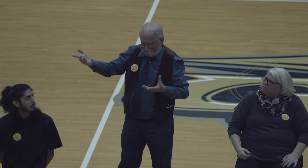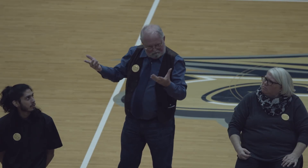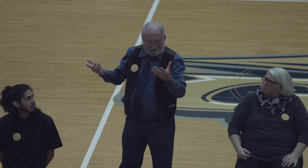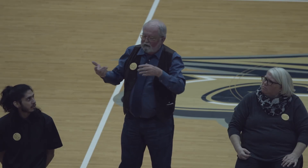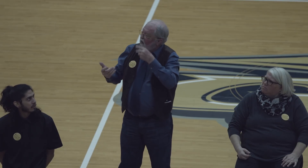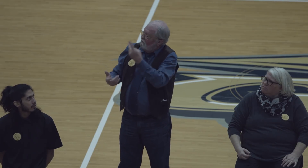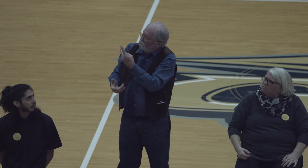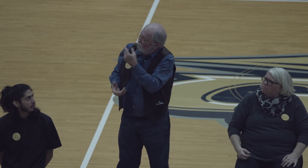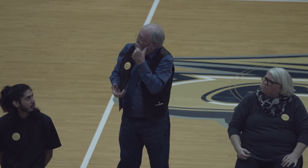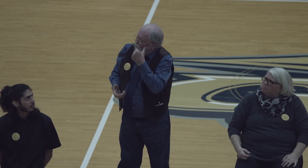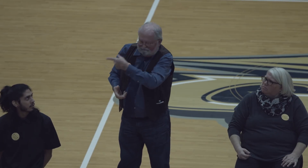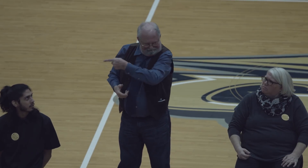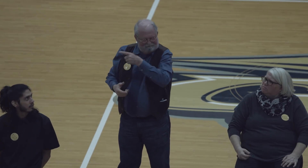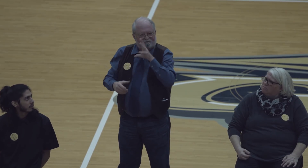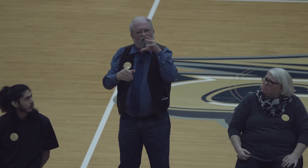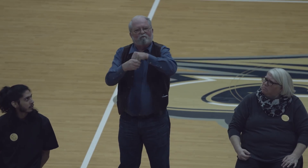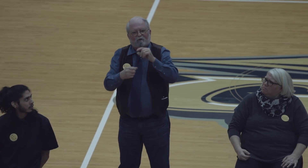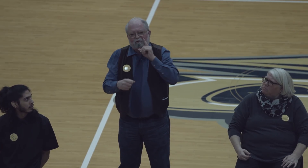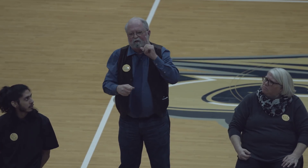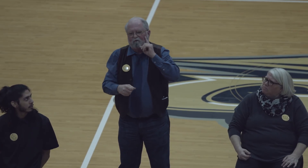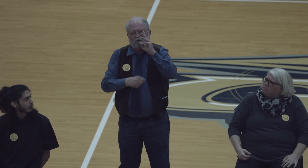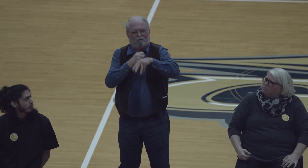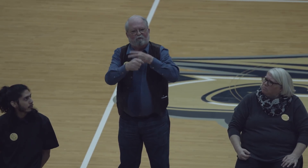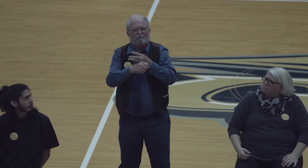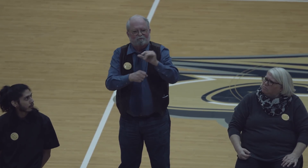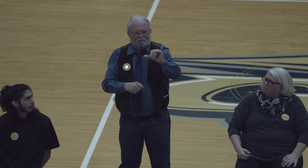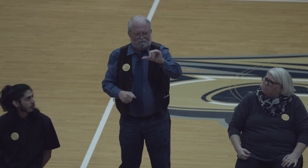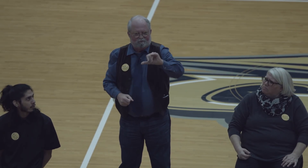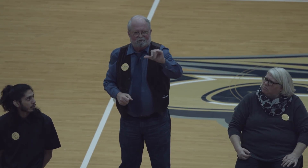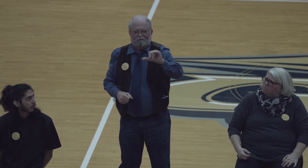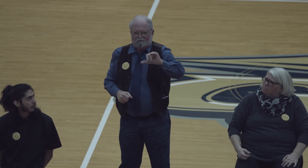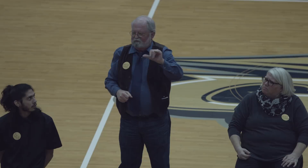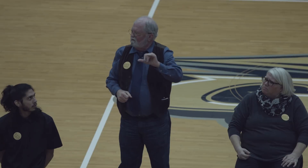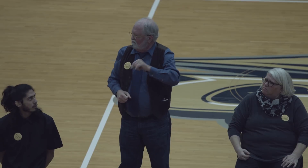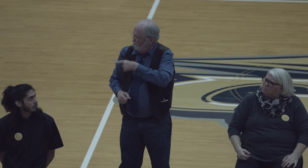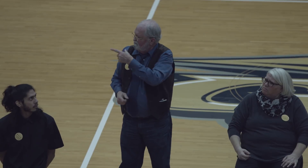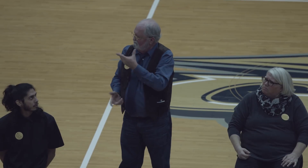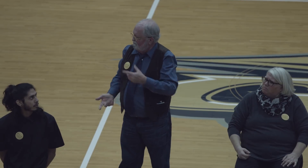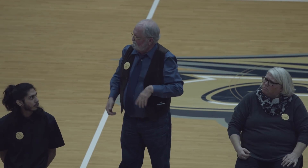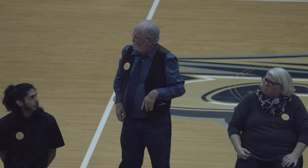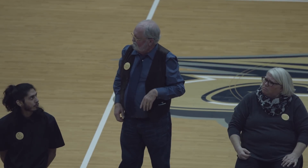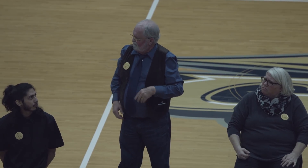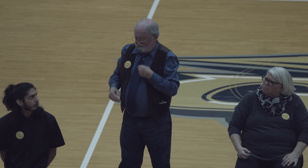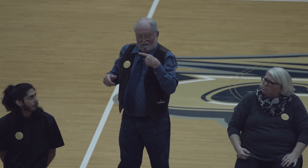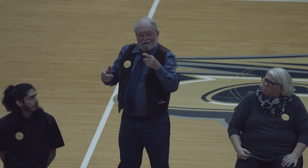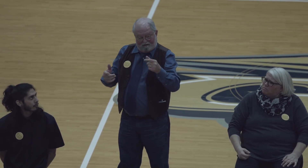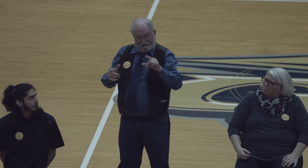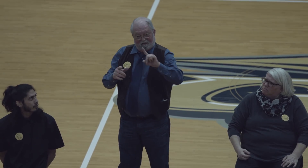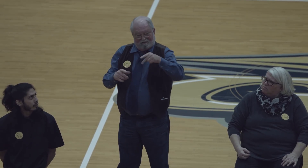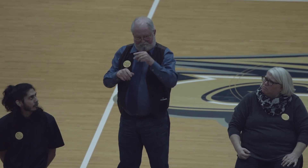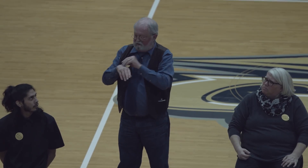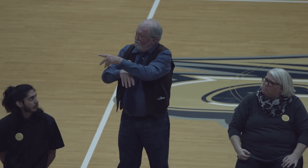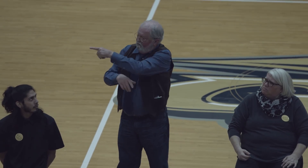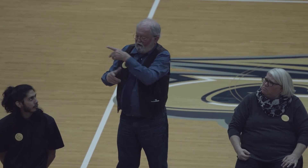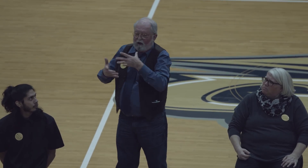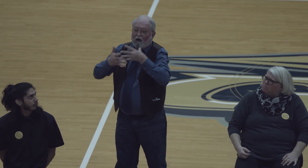He was one of the leaders, and my 2 daughters are also very involved in the deaf world.